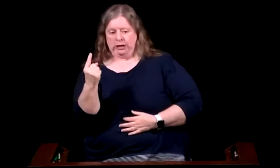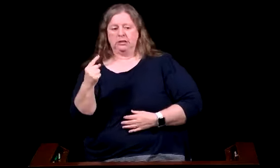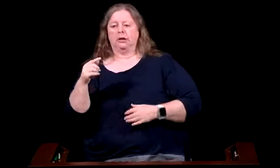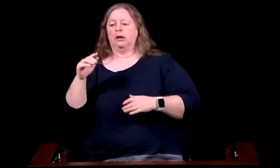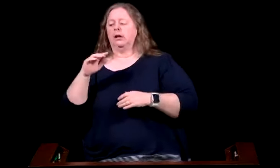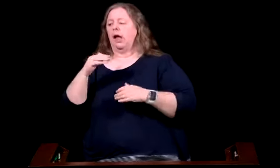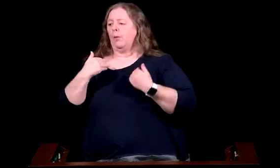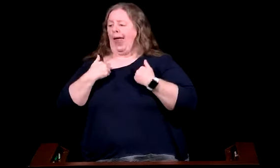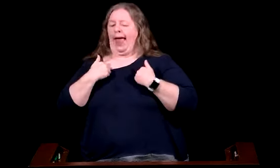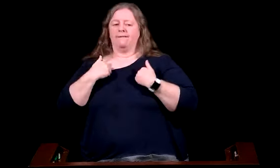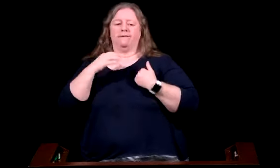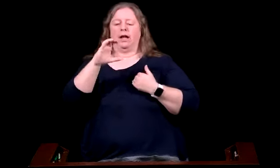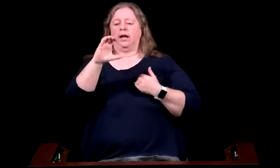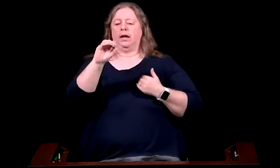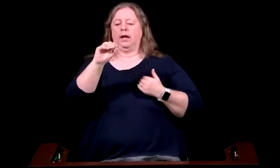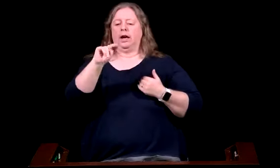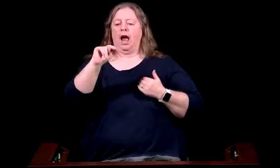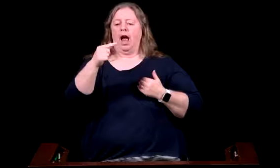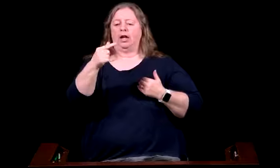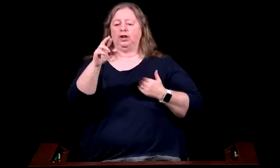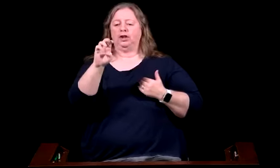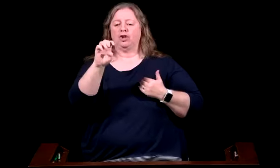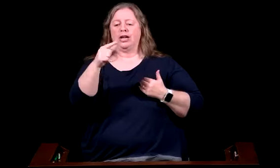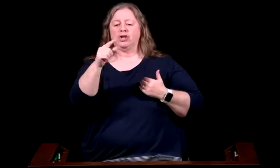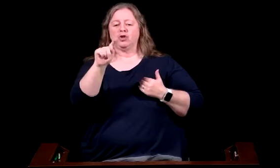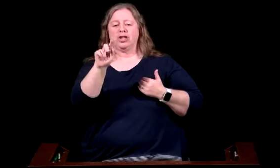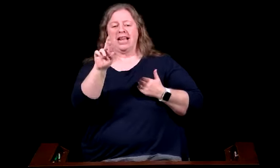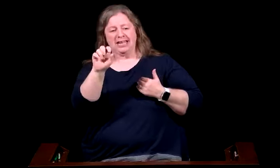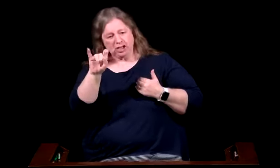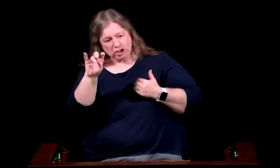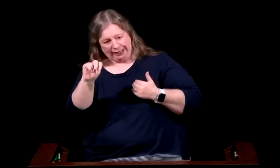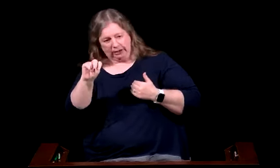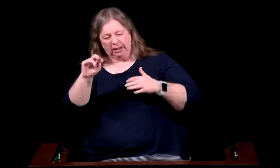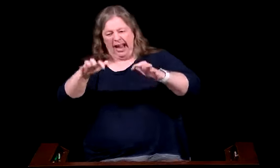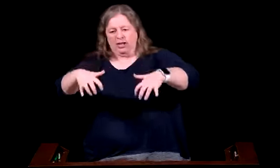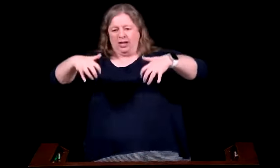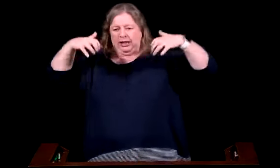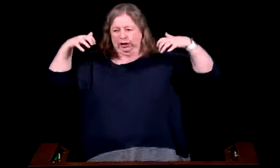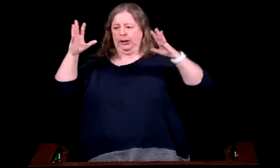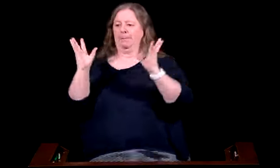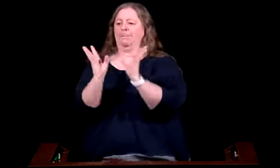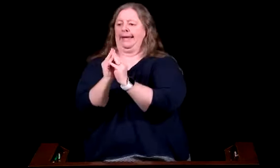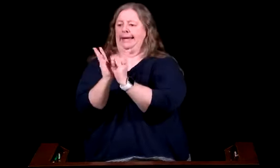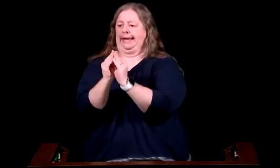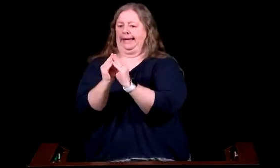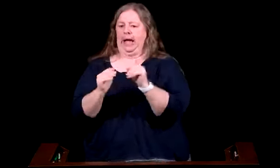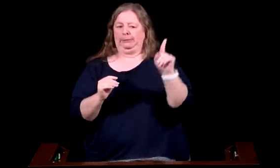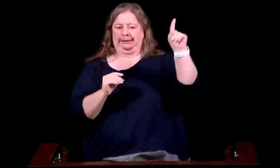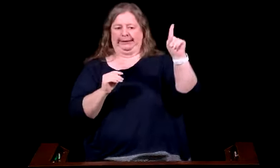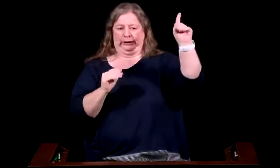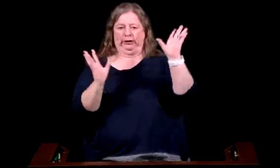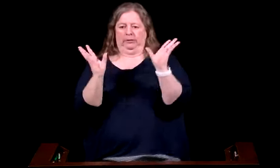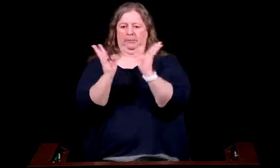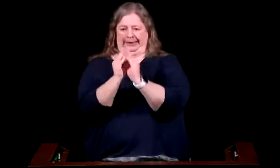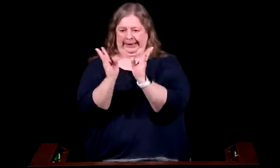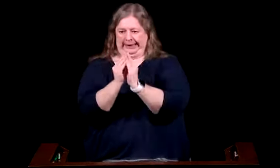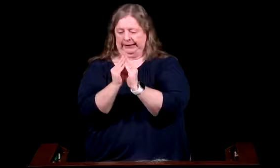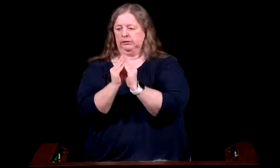Instead, on May 1st, which is this Wednesday, we will have a congregation meeting upstairs.